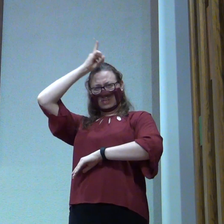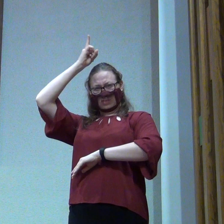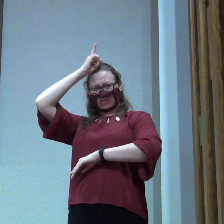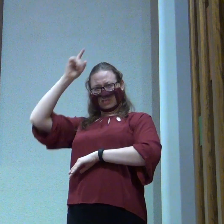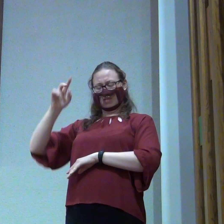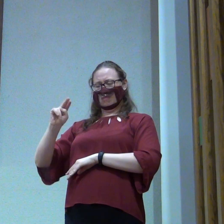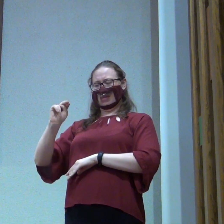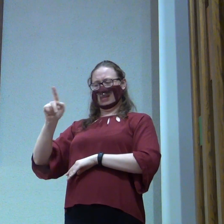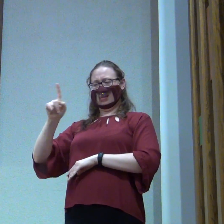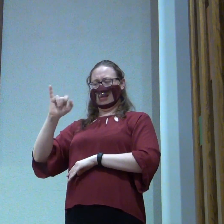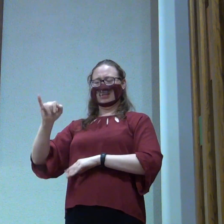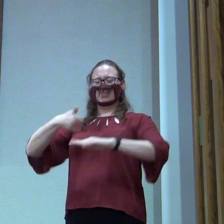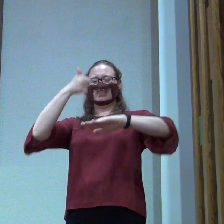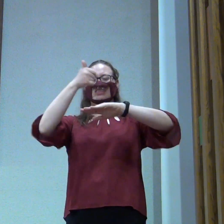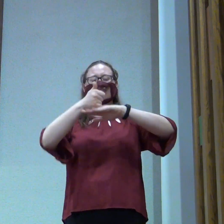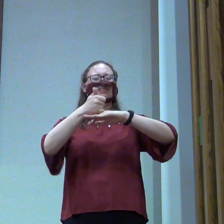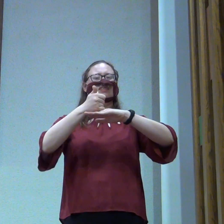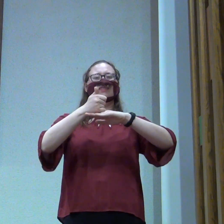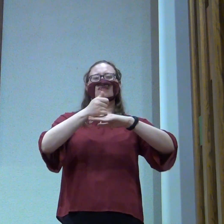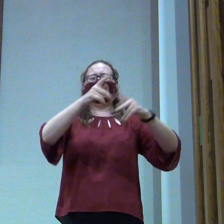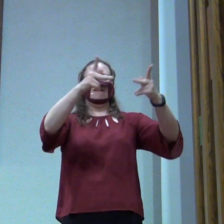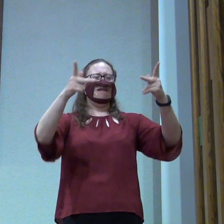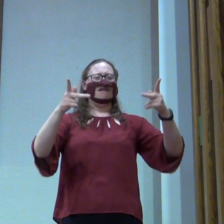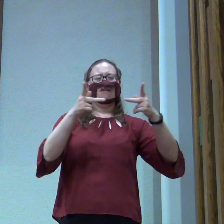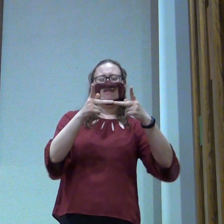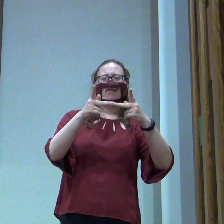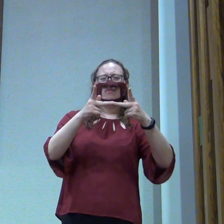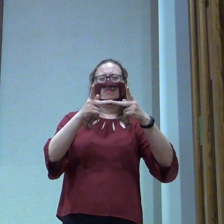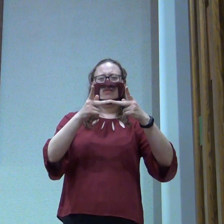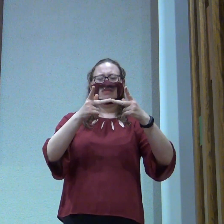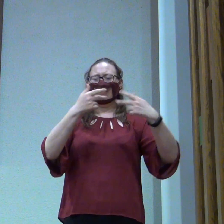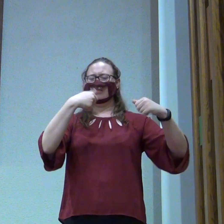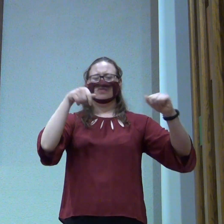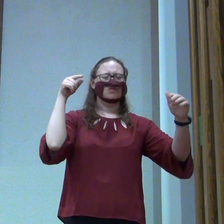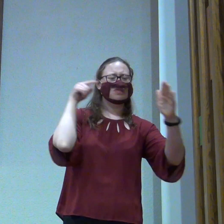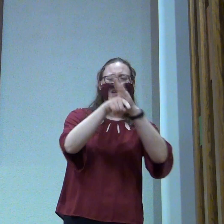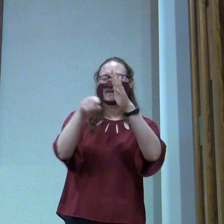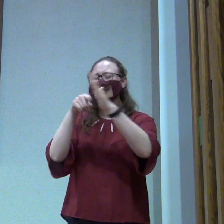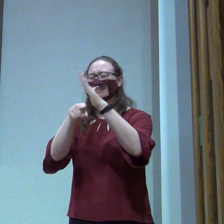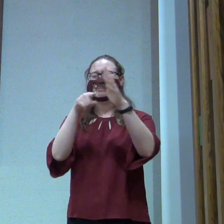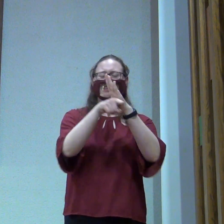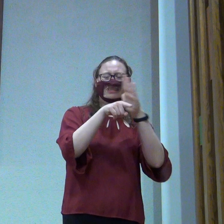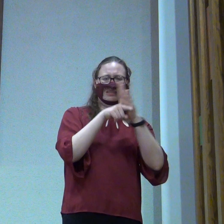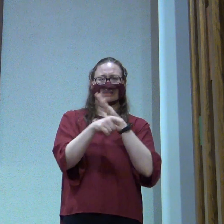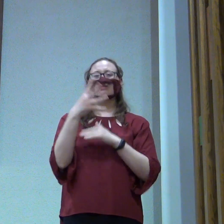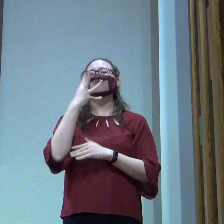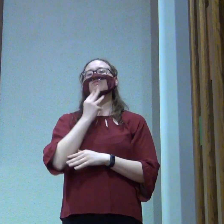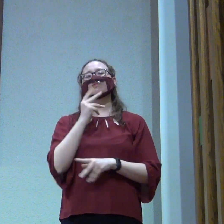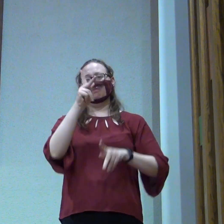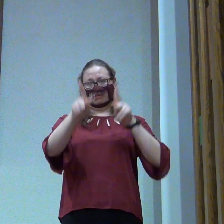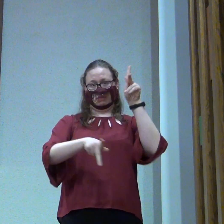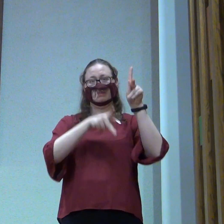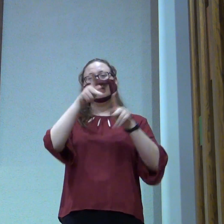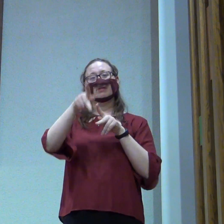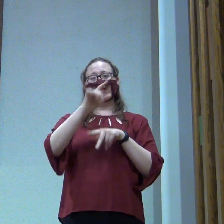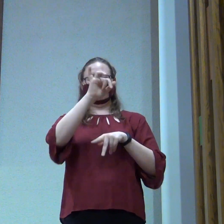for the wholesale slaughter and attempted genocide of the Jewish people.